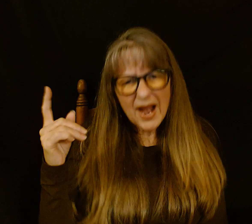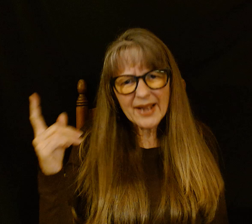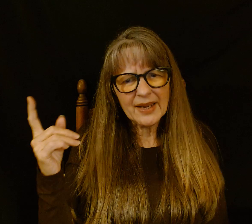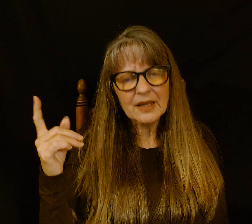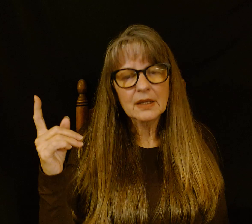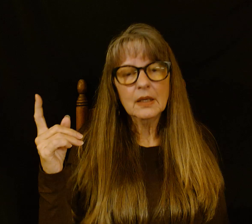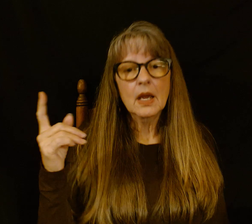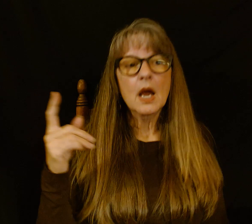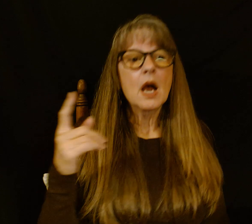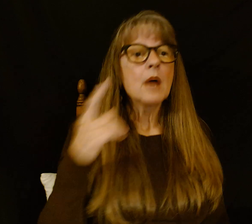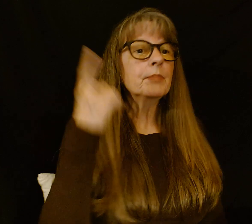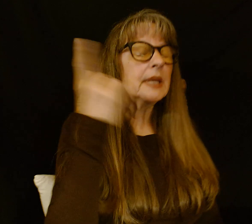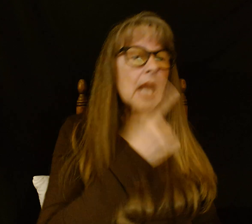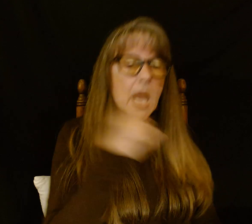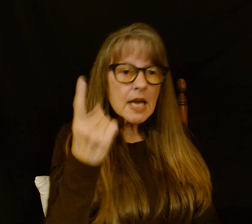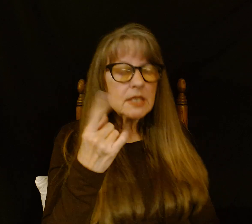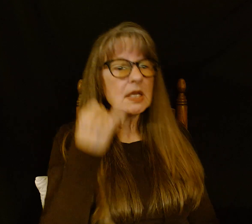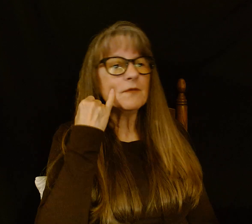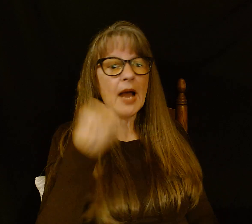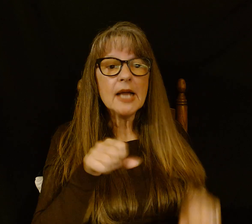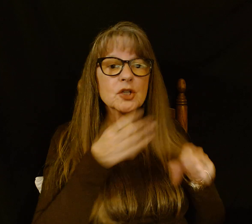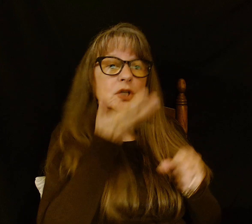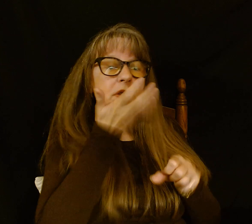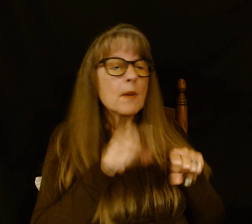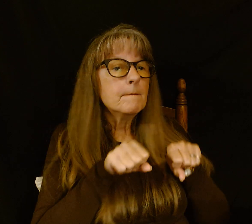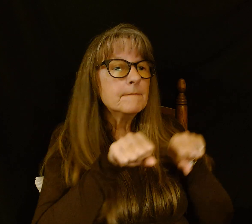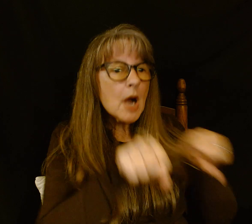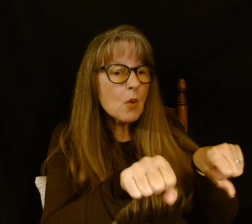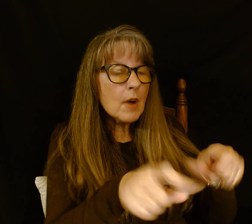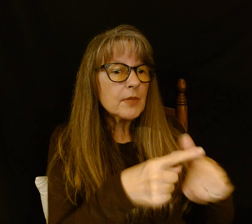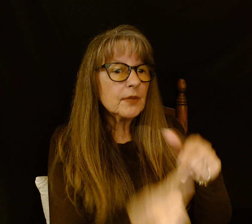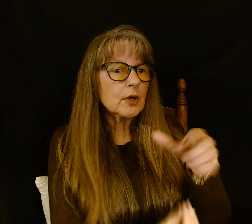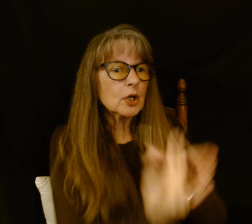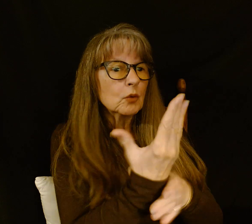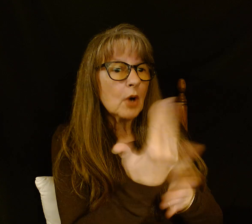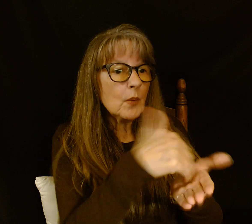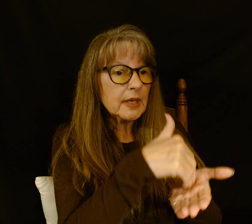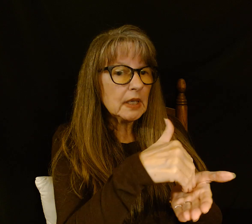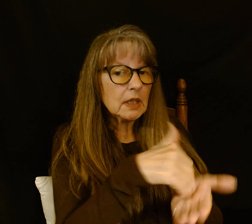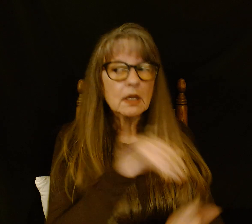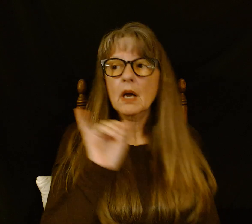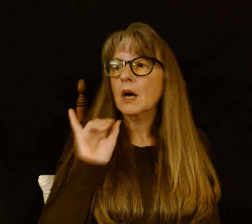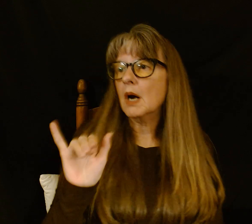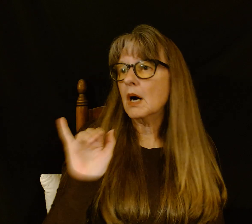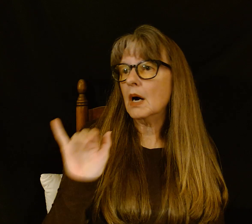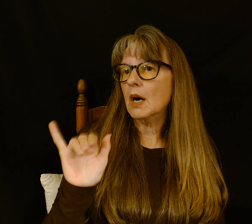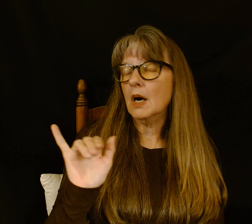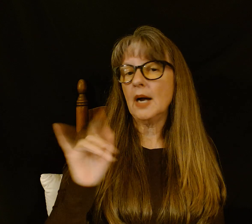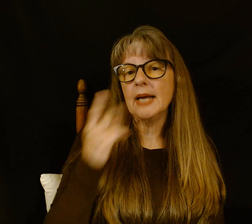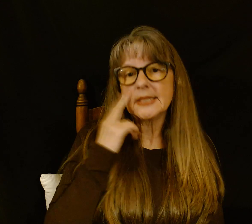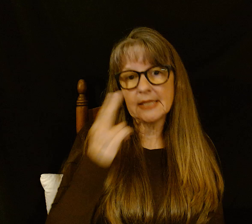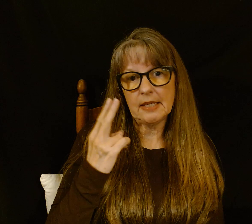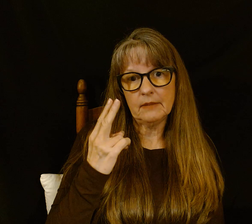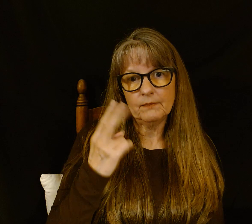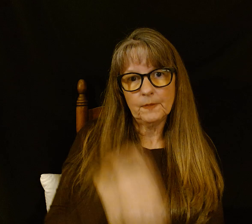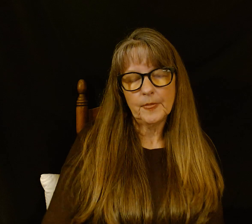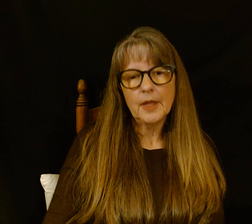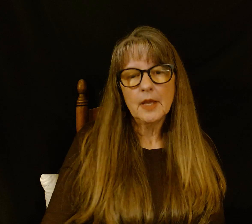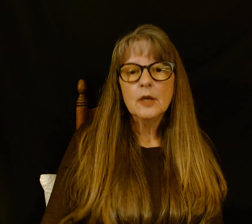Why? Because if I just mow them, then they're going to grow again. Ah, I see. So